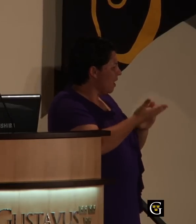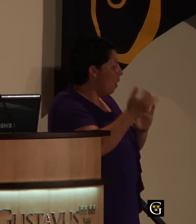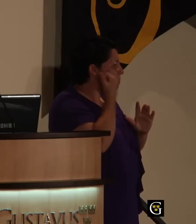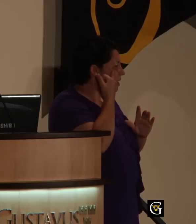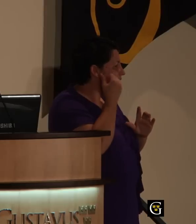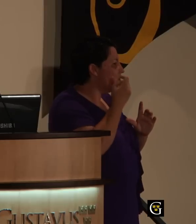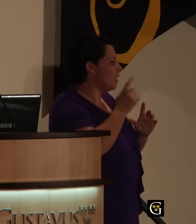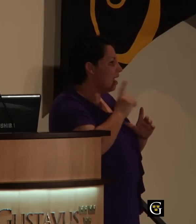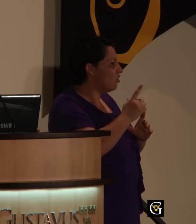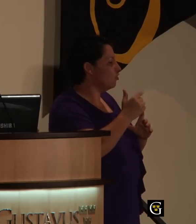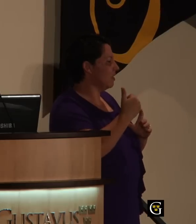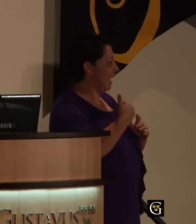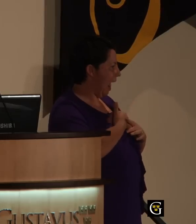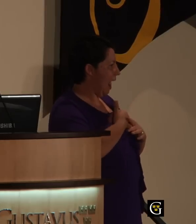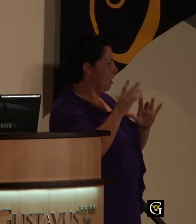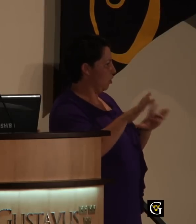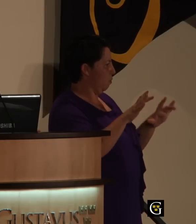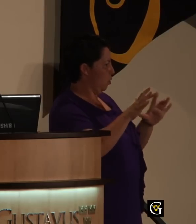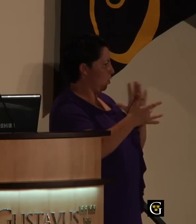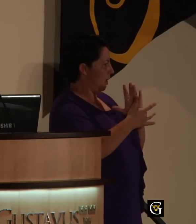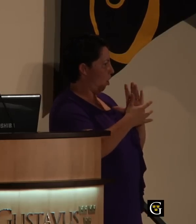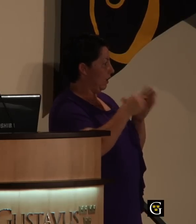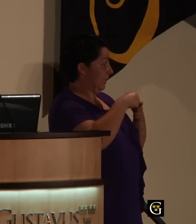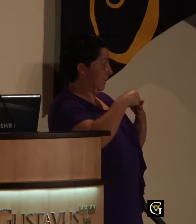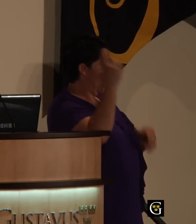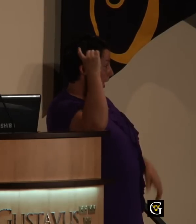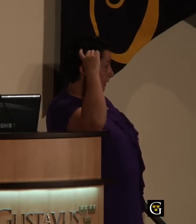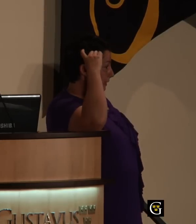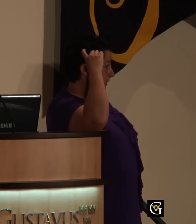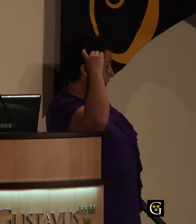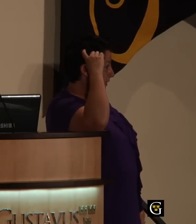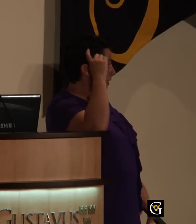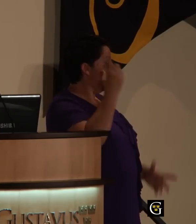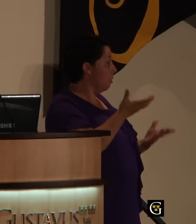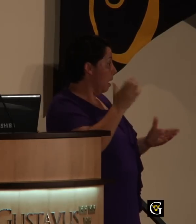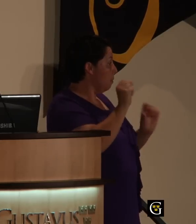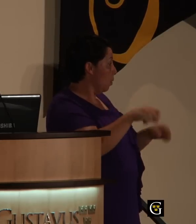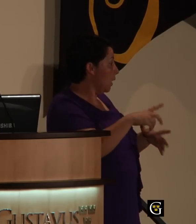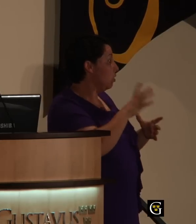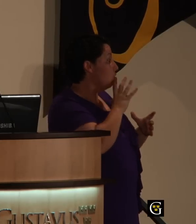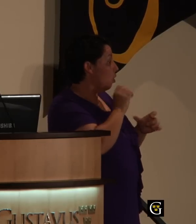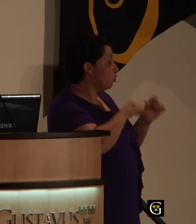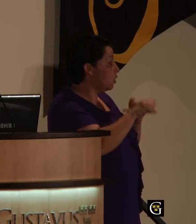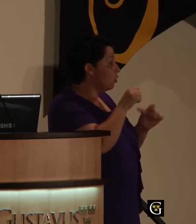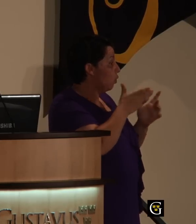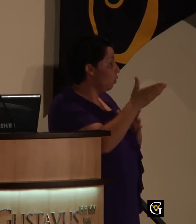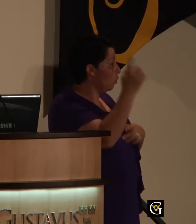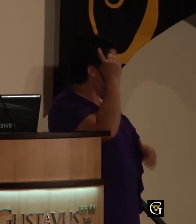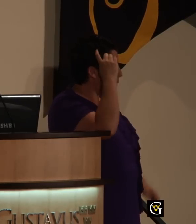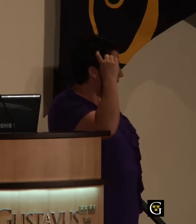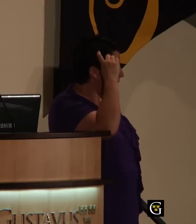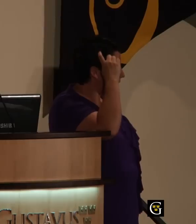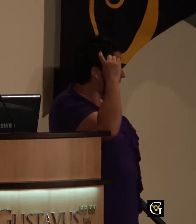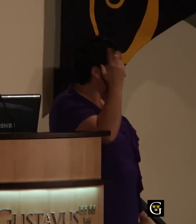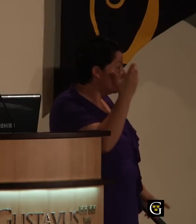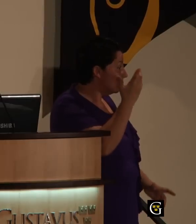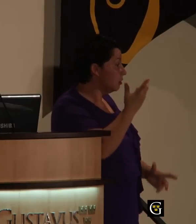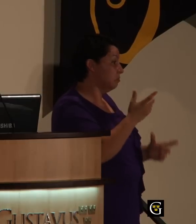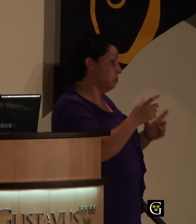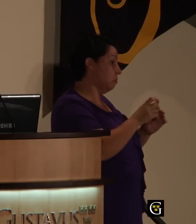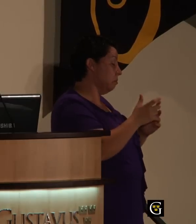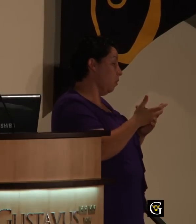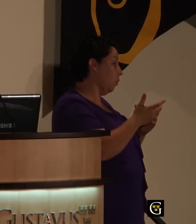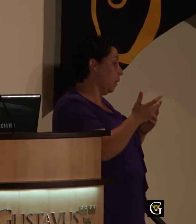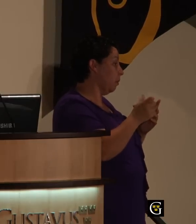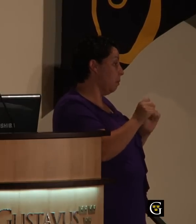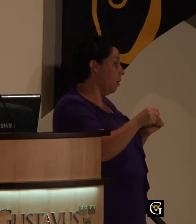our hands that enabled us to do something like telepathy? Would we all sink into a kind of electronic